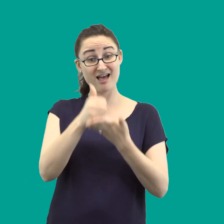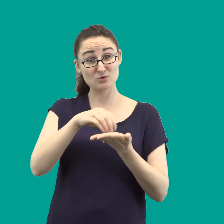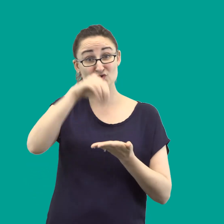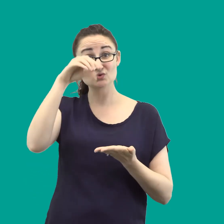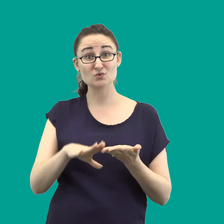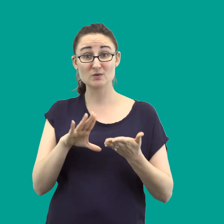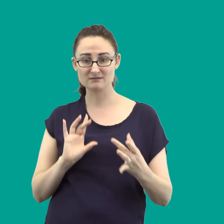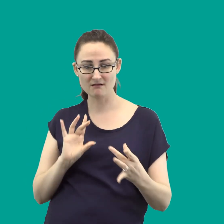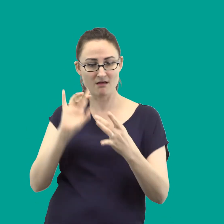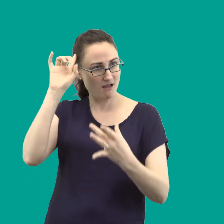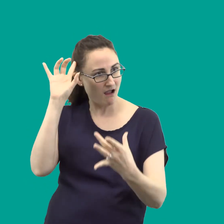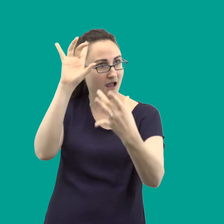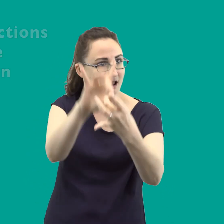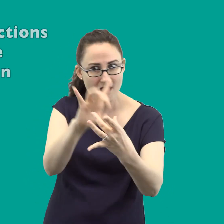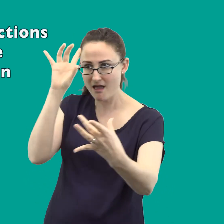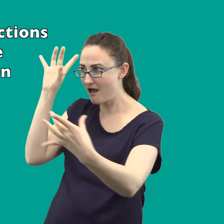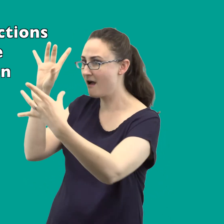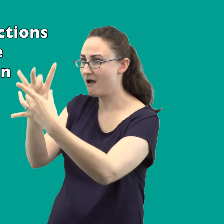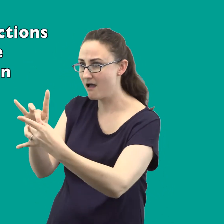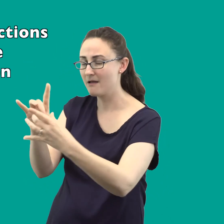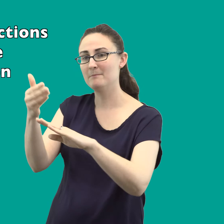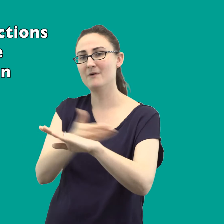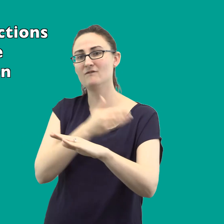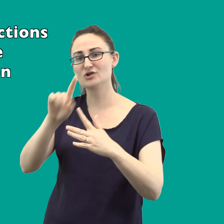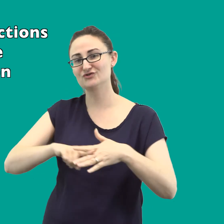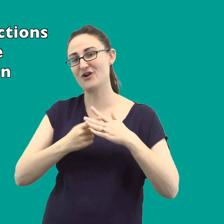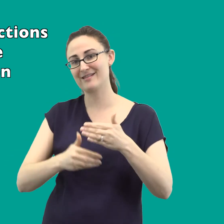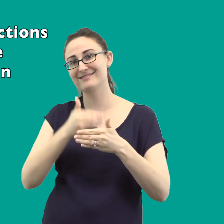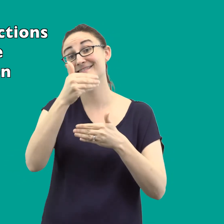Help students start making connections before starting the next lesson.